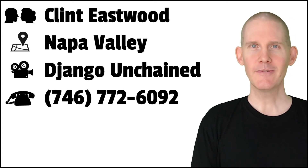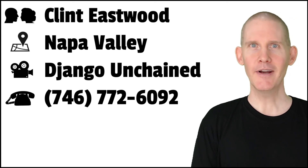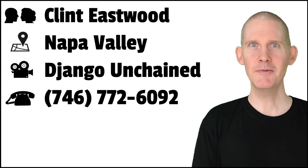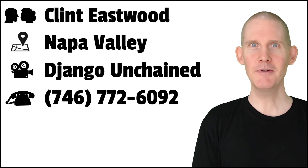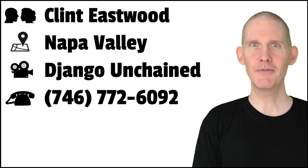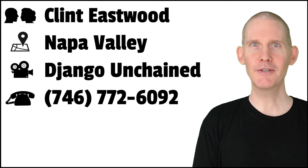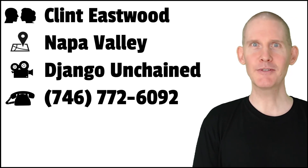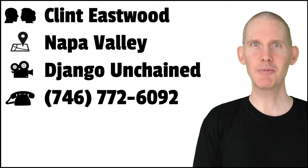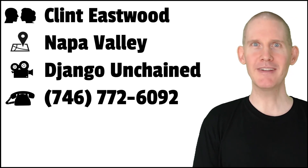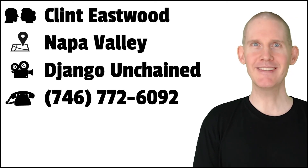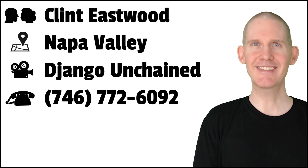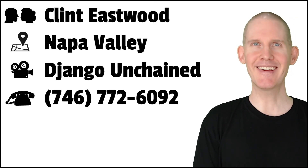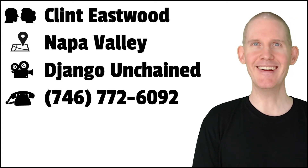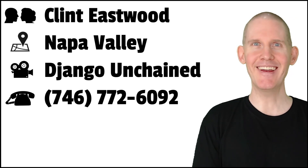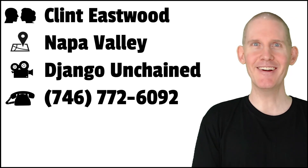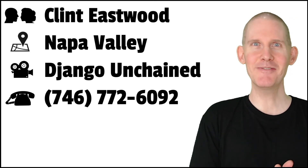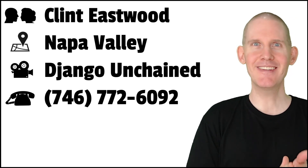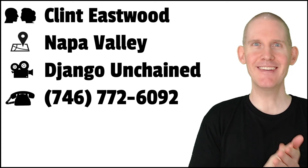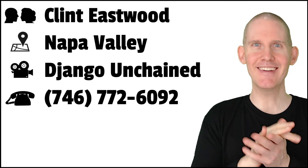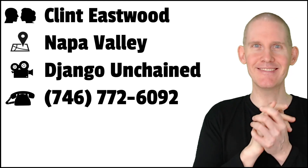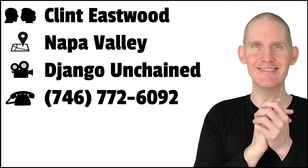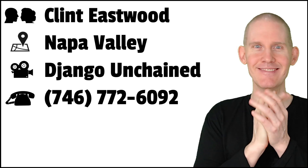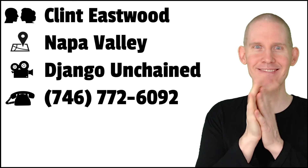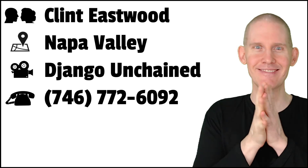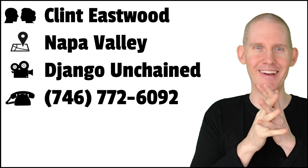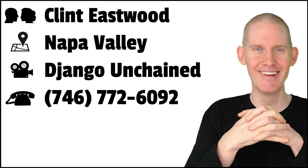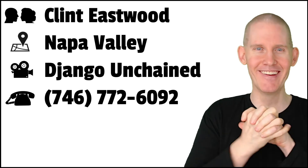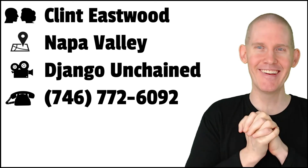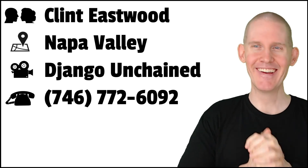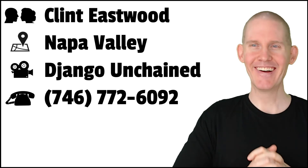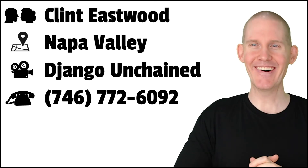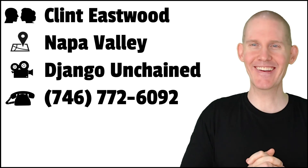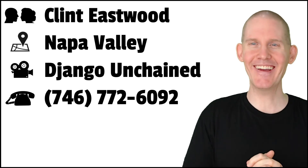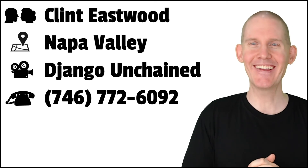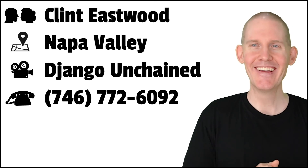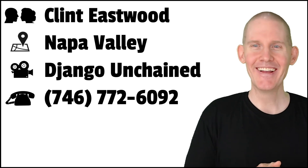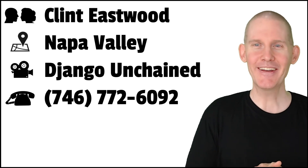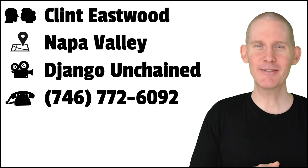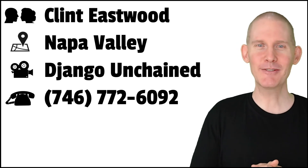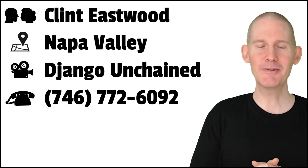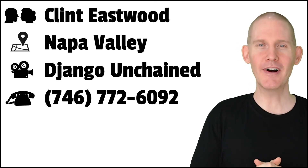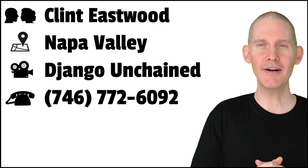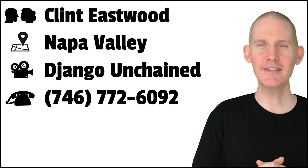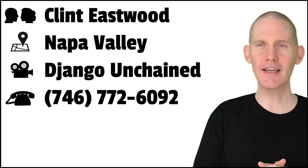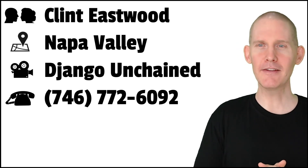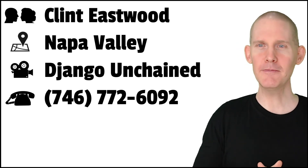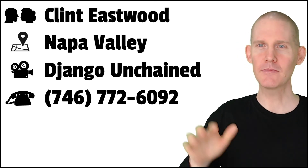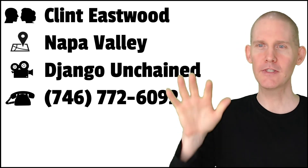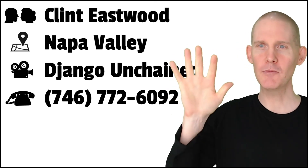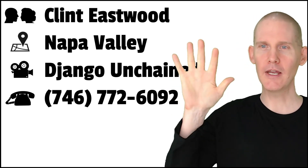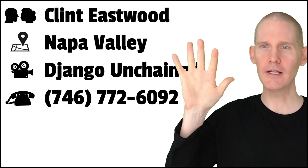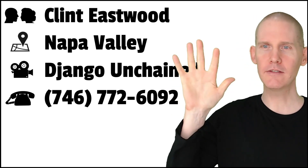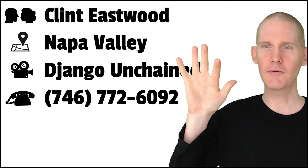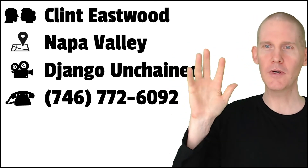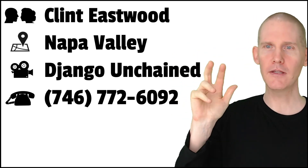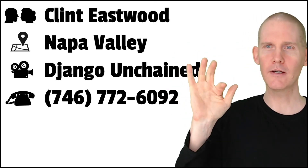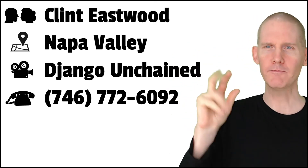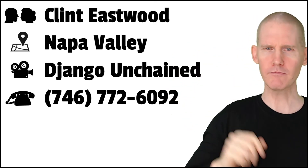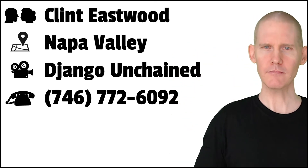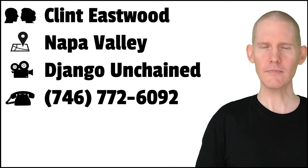don't we fingerspell and sign everything? Okay, let's just do it all together. See if my hand's in the way there. We'll